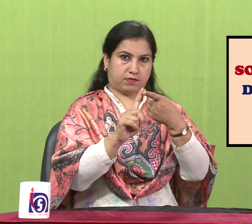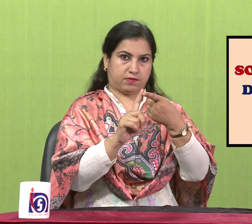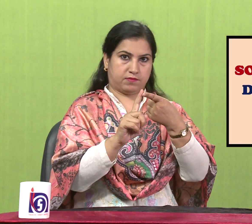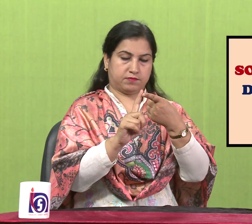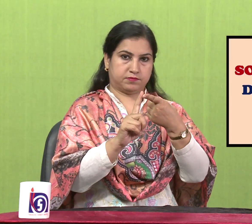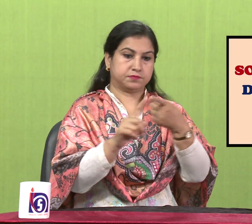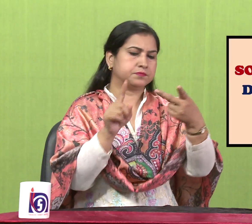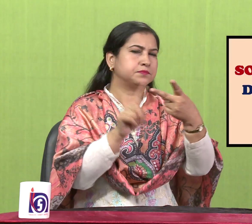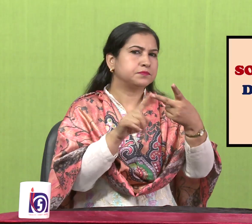Second is